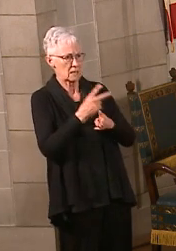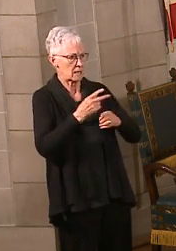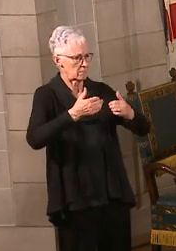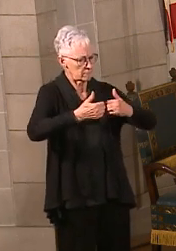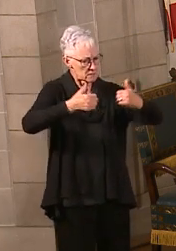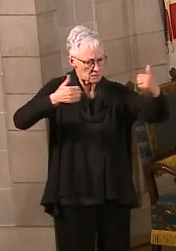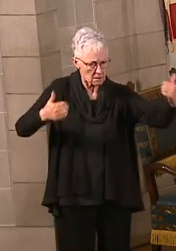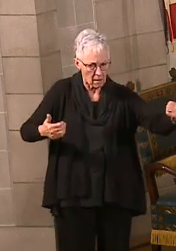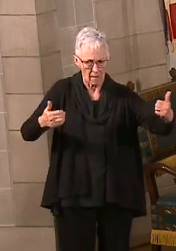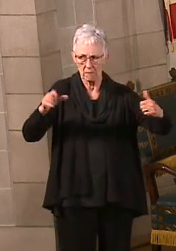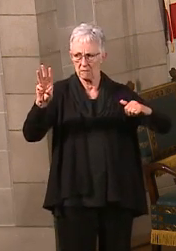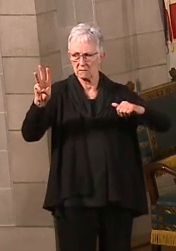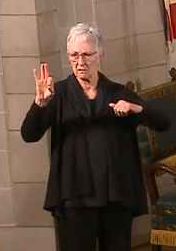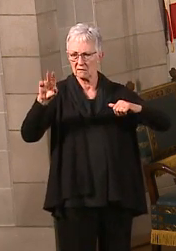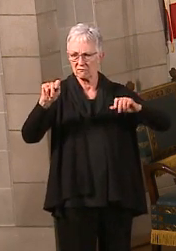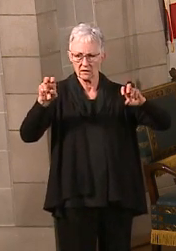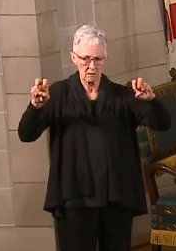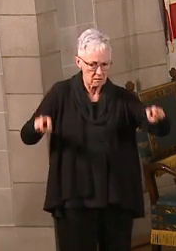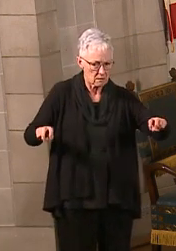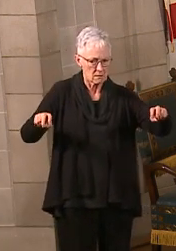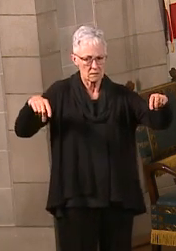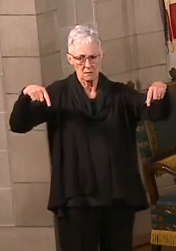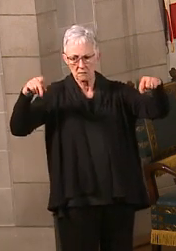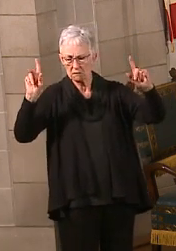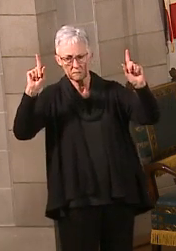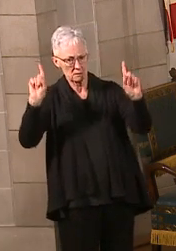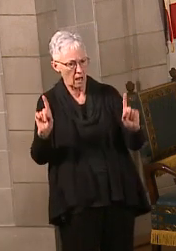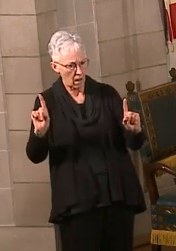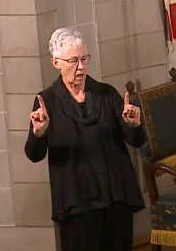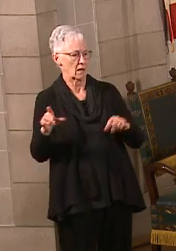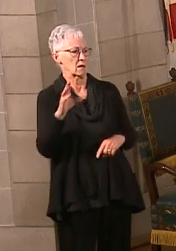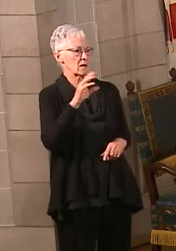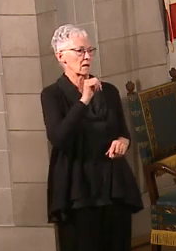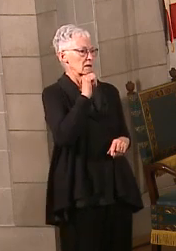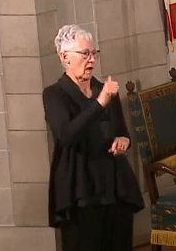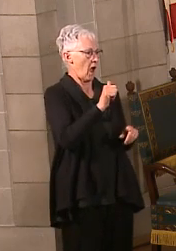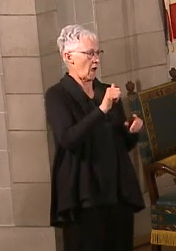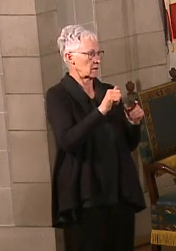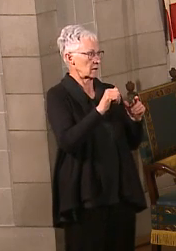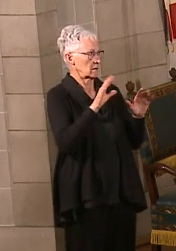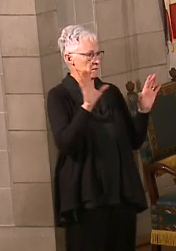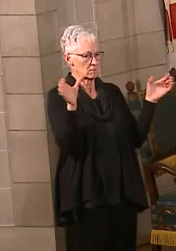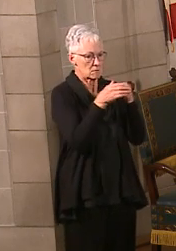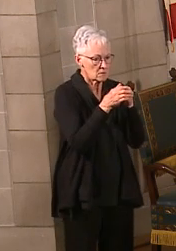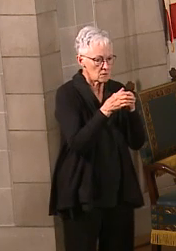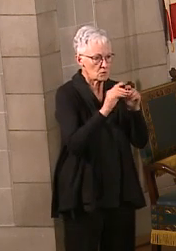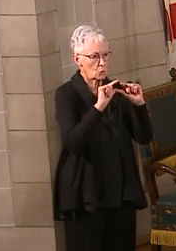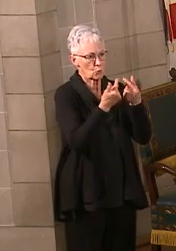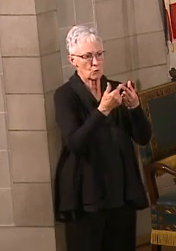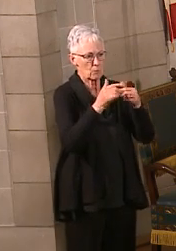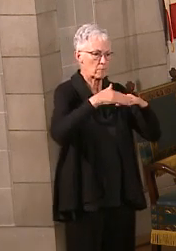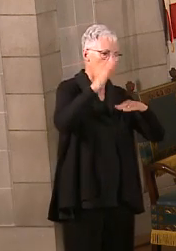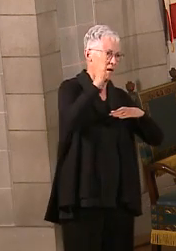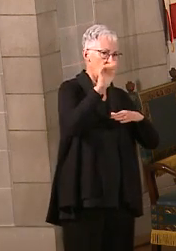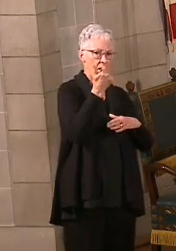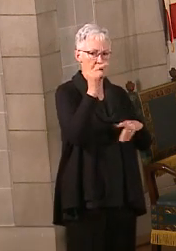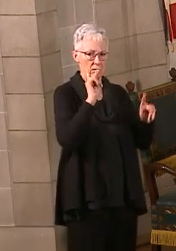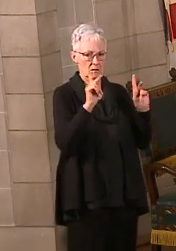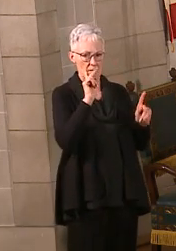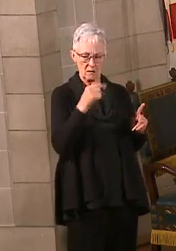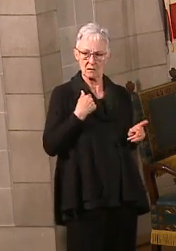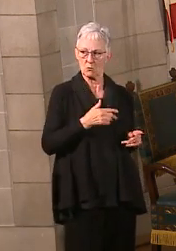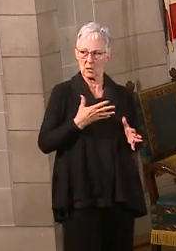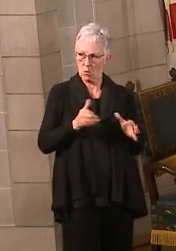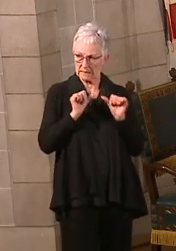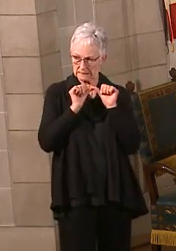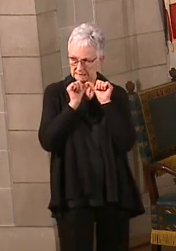rules and the other things we've done with regard to like the 10-person rule and the other non-pharmacological interventions, we want to just keep that